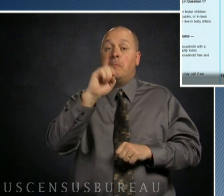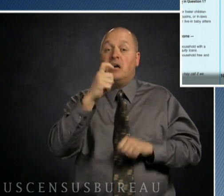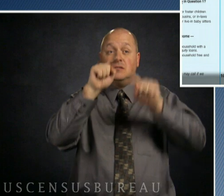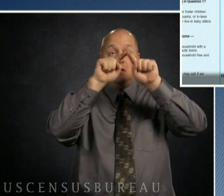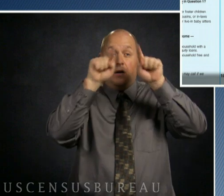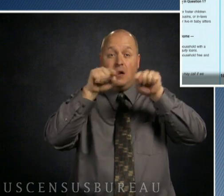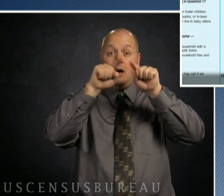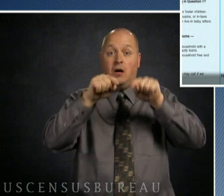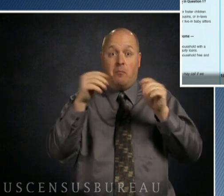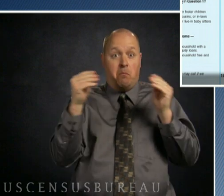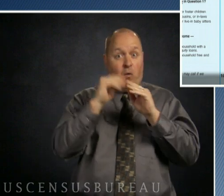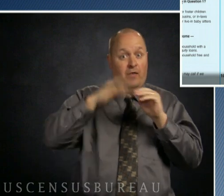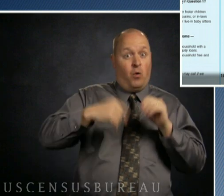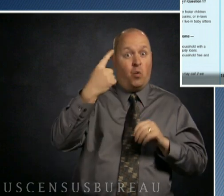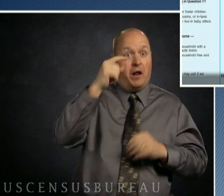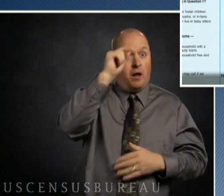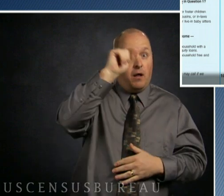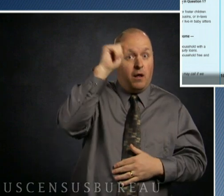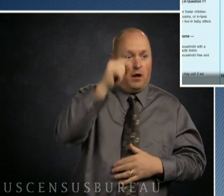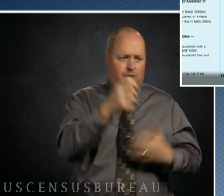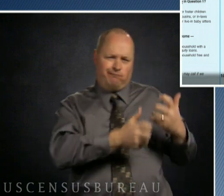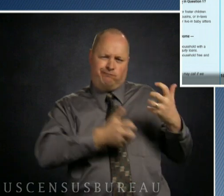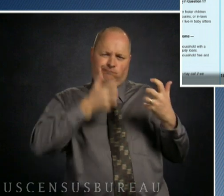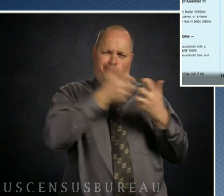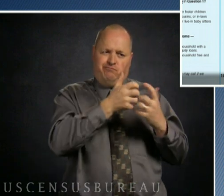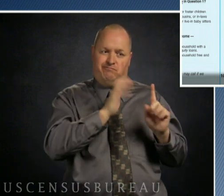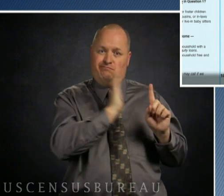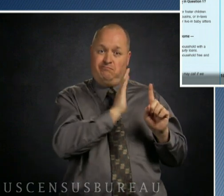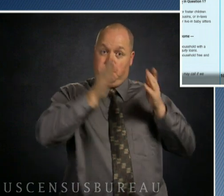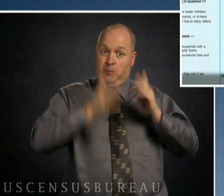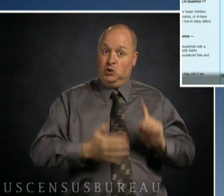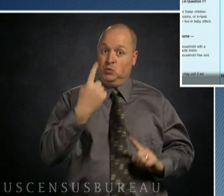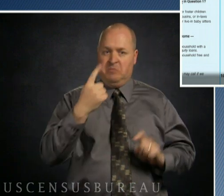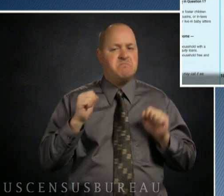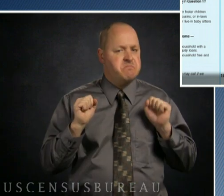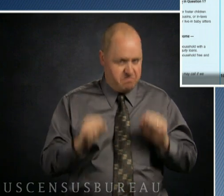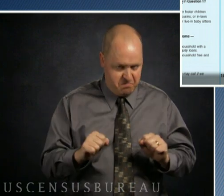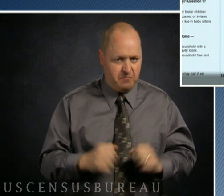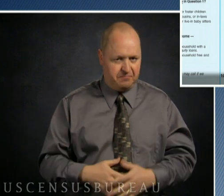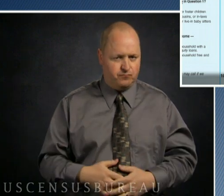Here you may mark one or more boxes to best identify person 1.